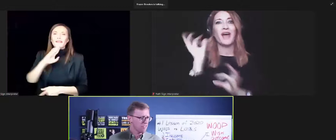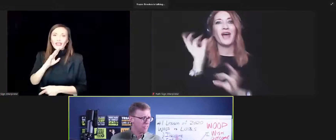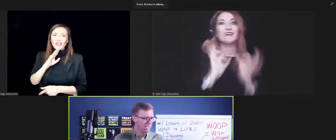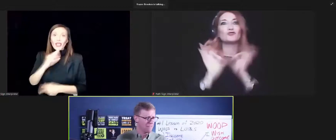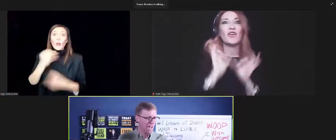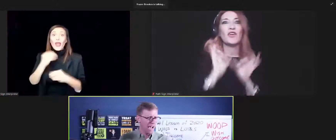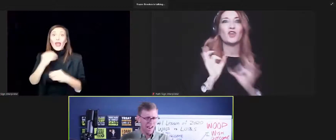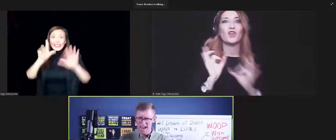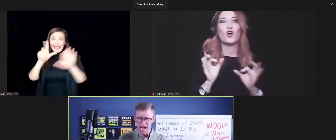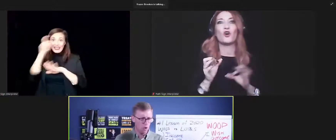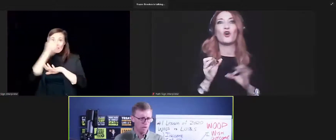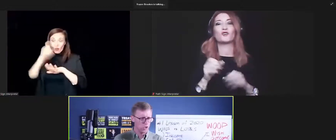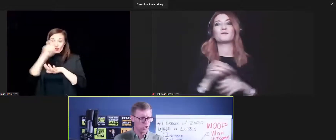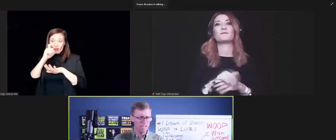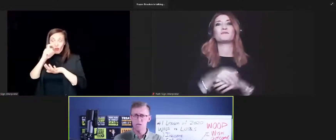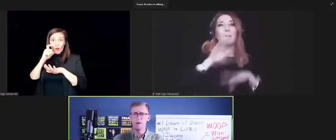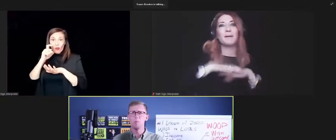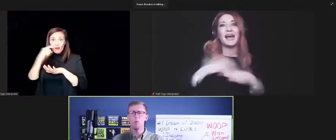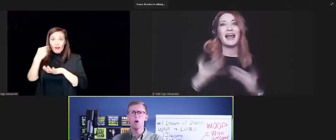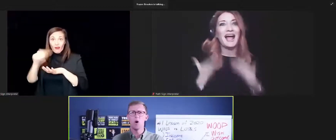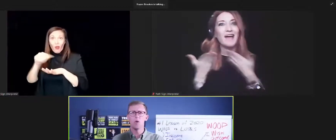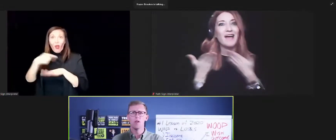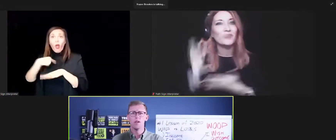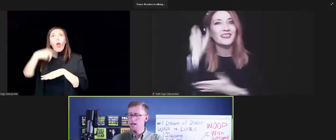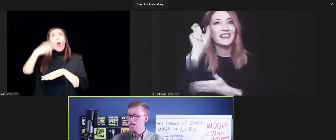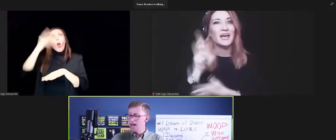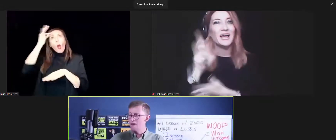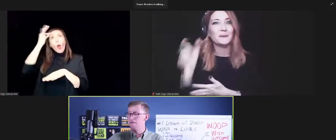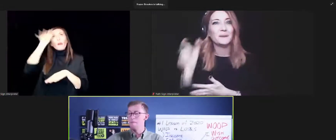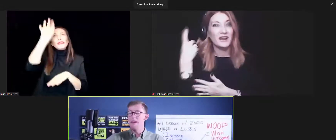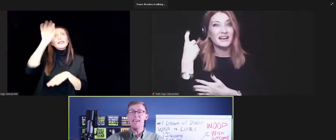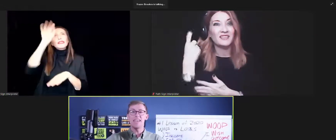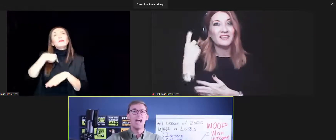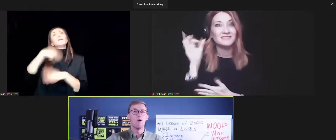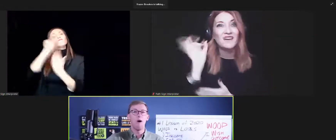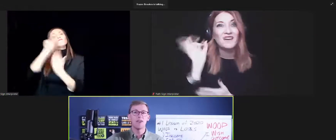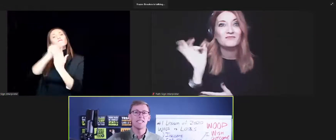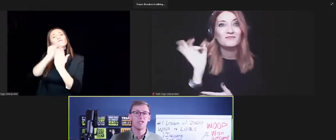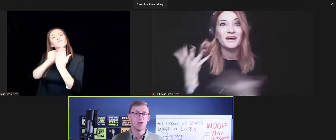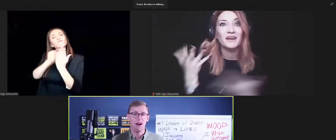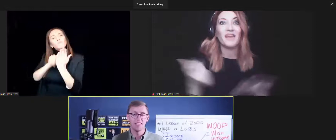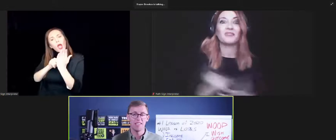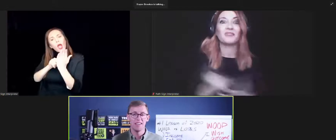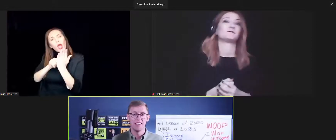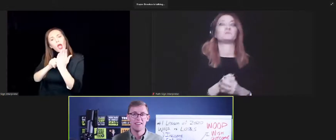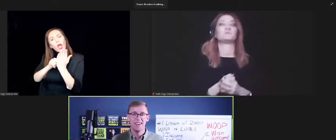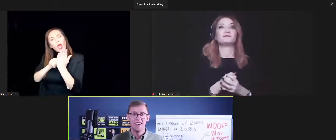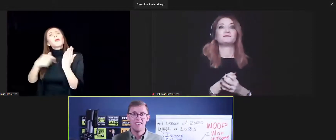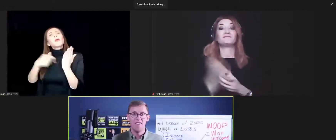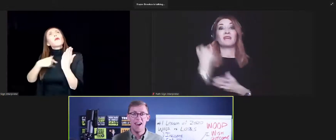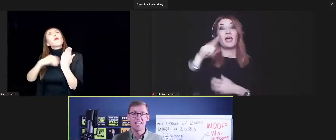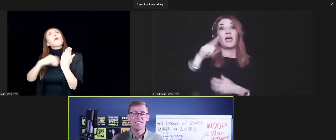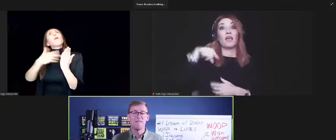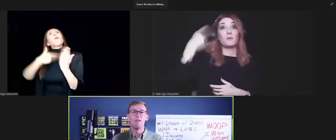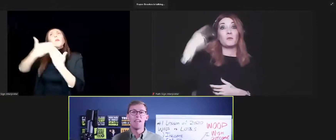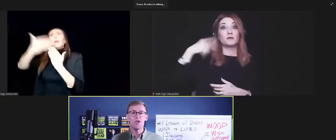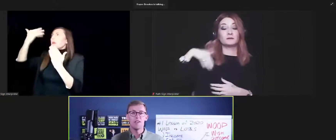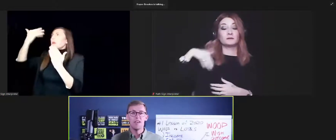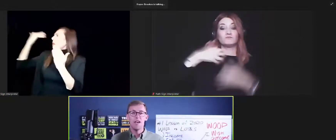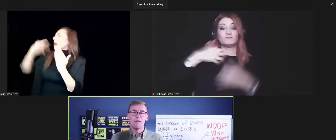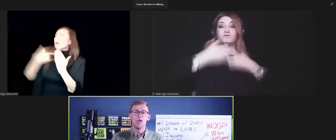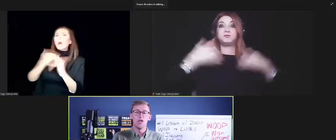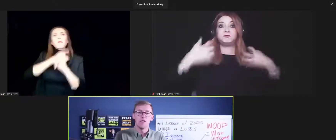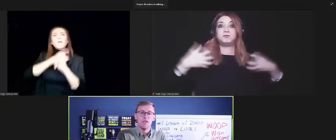even think of that? And now all of a sudden, that's my number one goal. And for me, network marketing is a charity, right? It's a